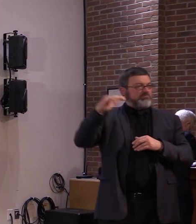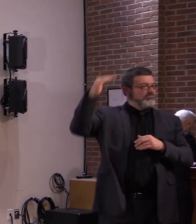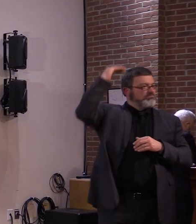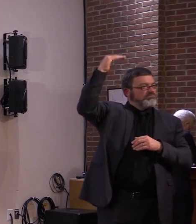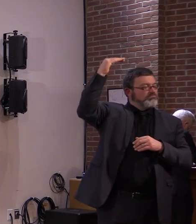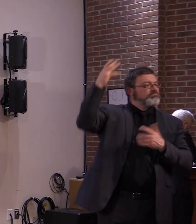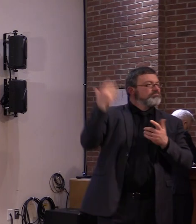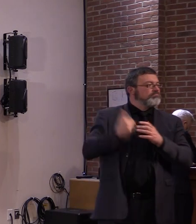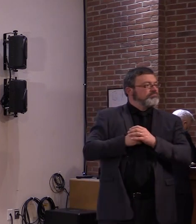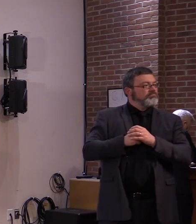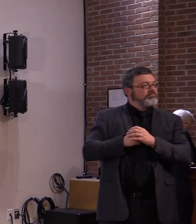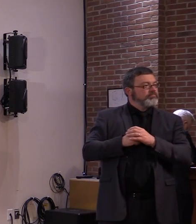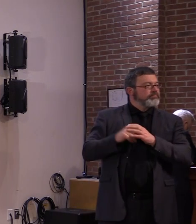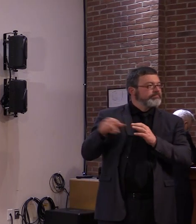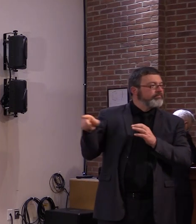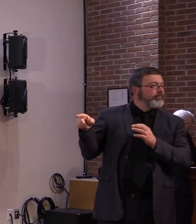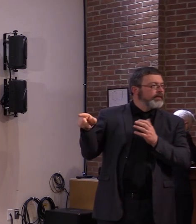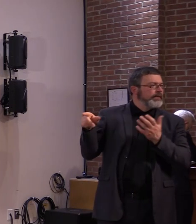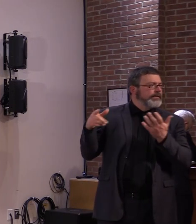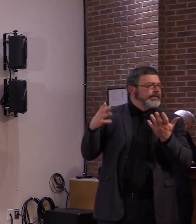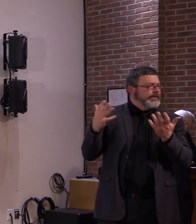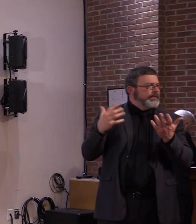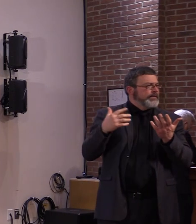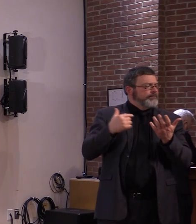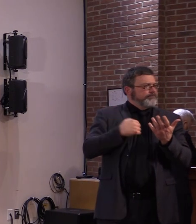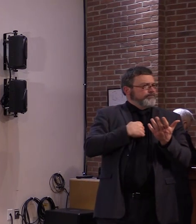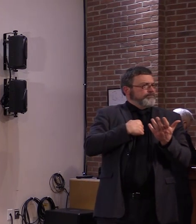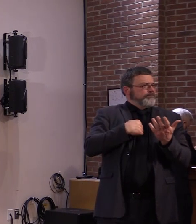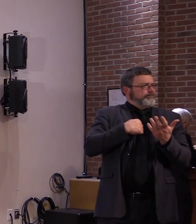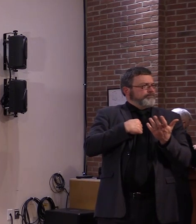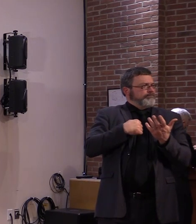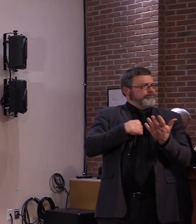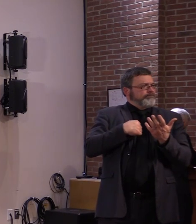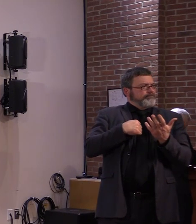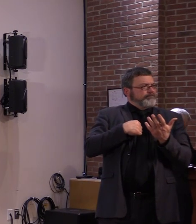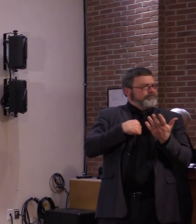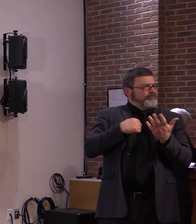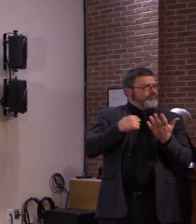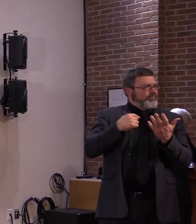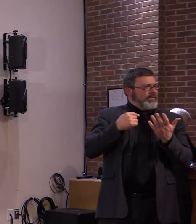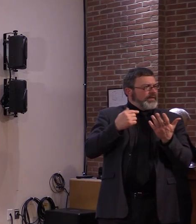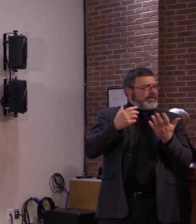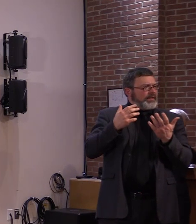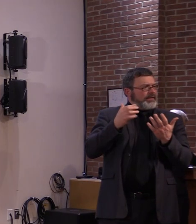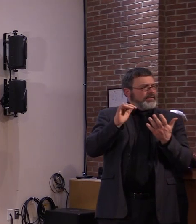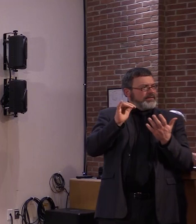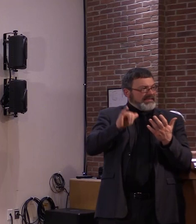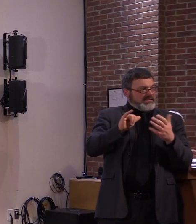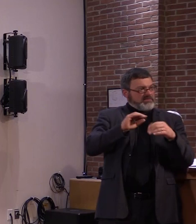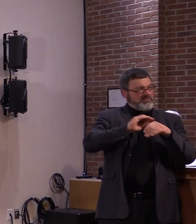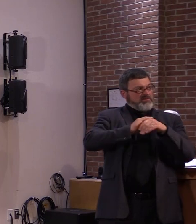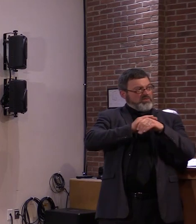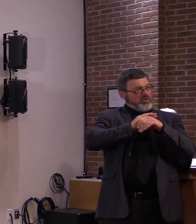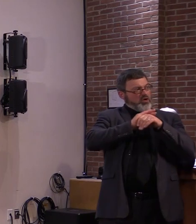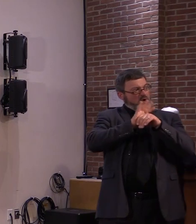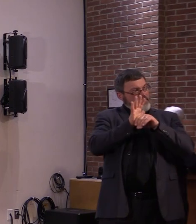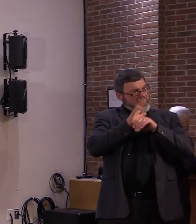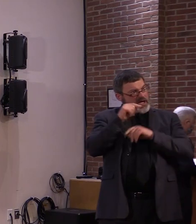the origin of this, about the origin of this pandemic. And as you know, there was a moratorium on this